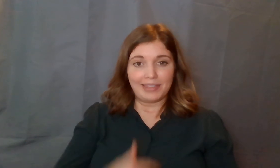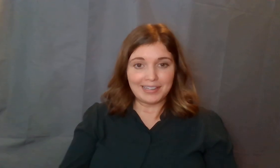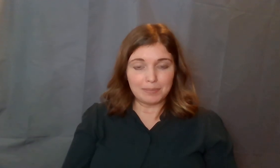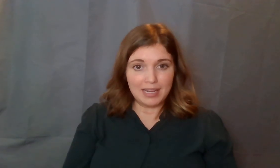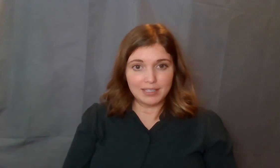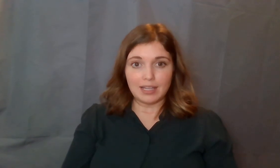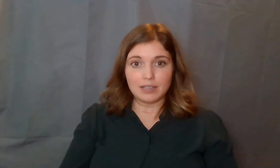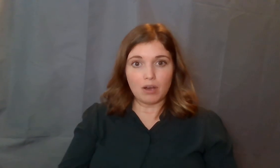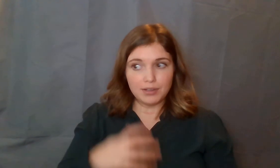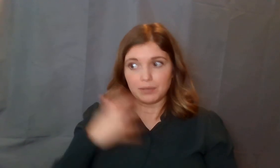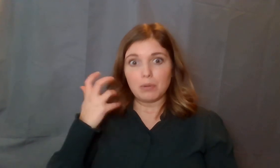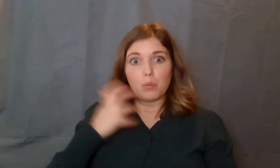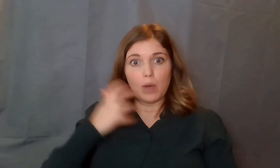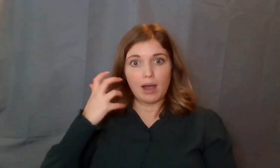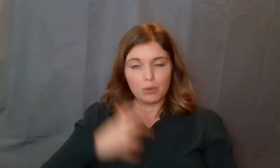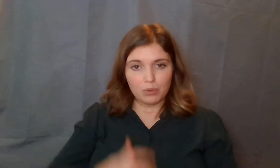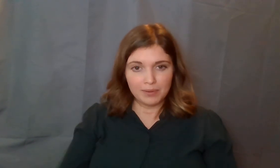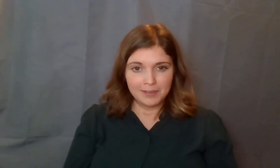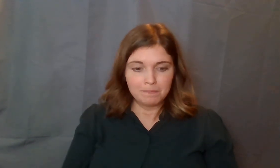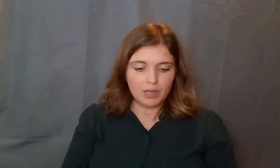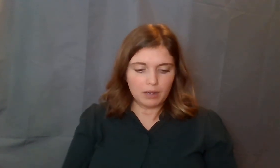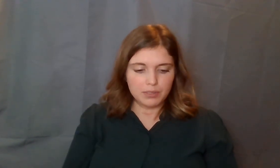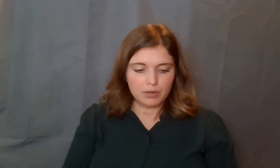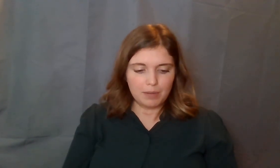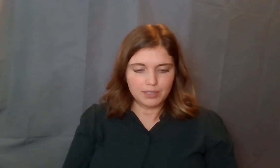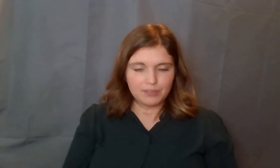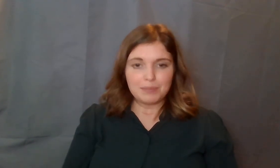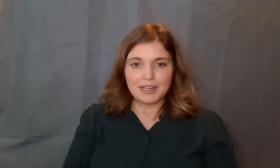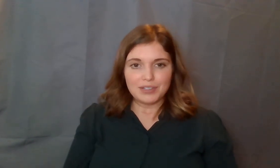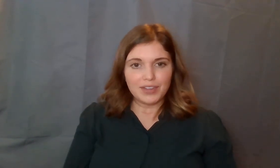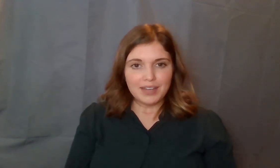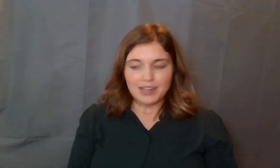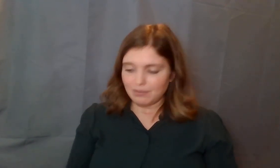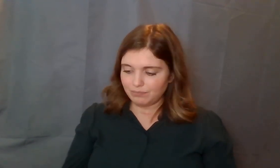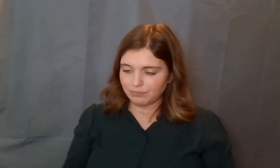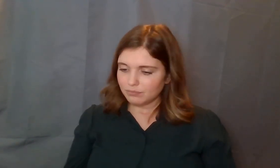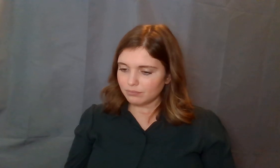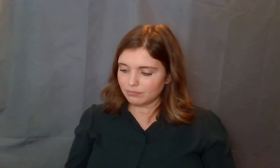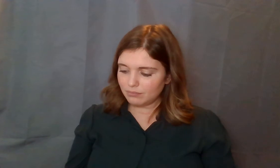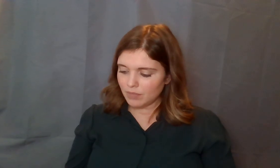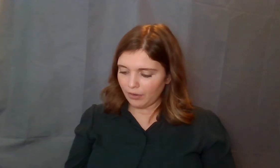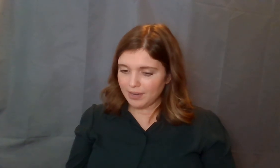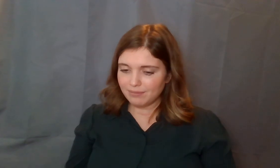That's amazing. That's awesome. Wow. So a couple different meanings for that sign. All right.